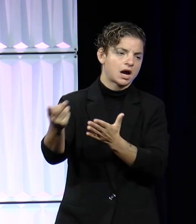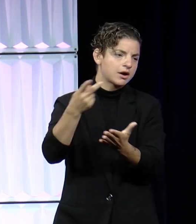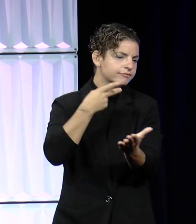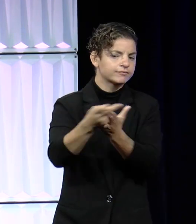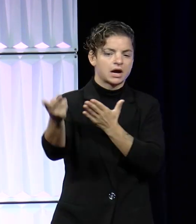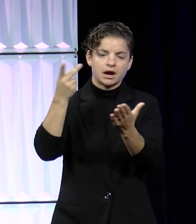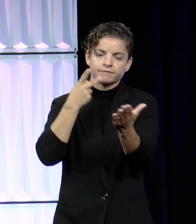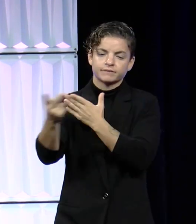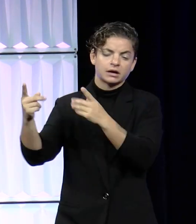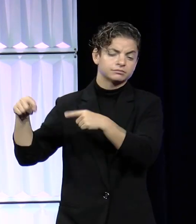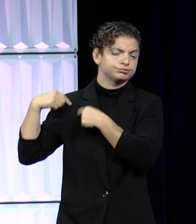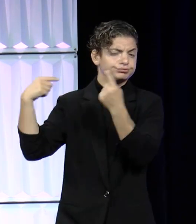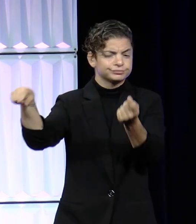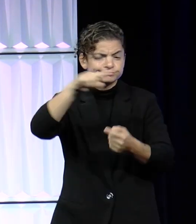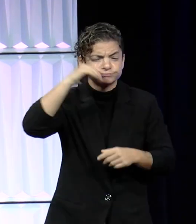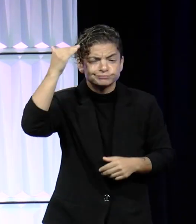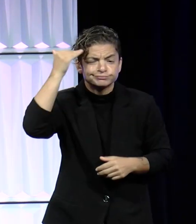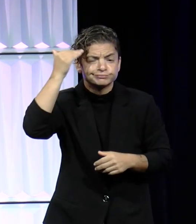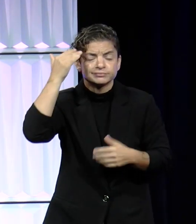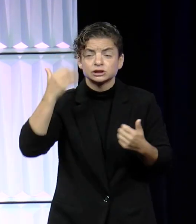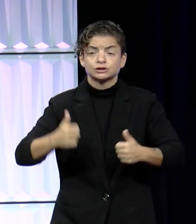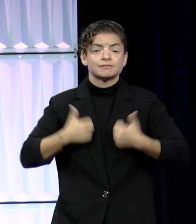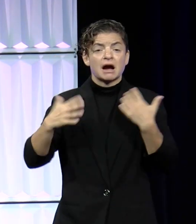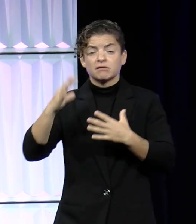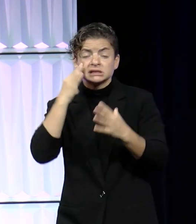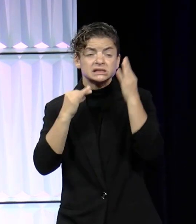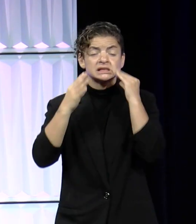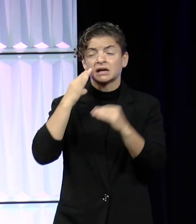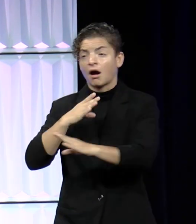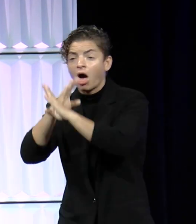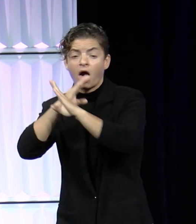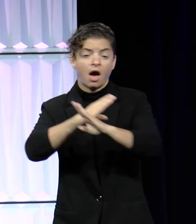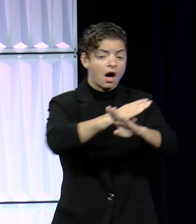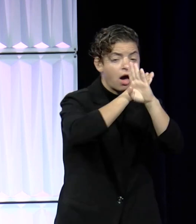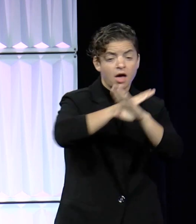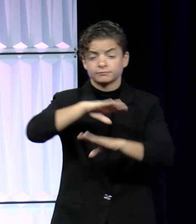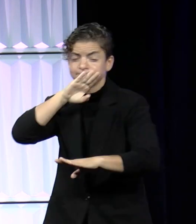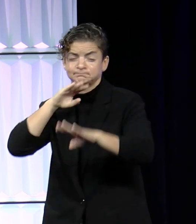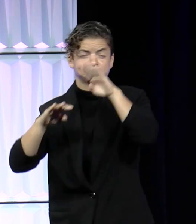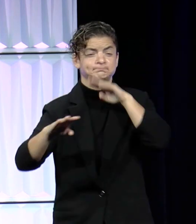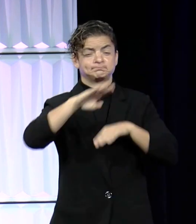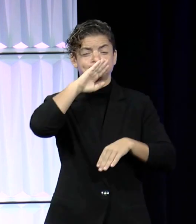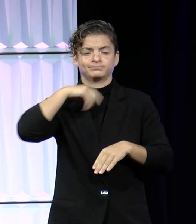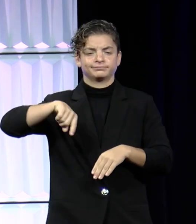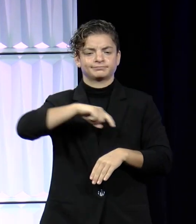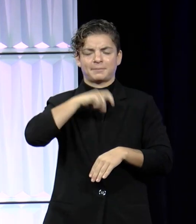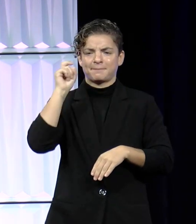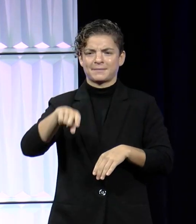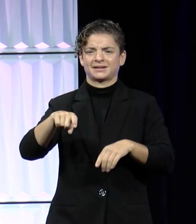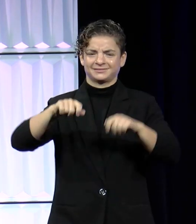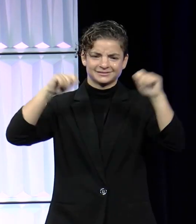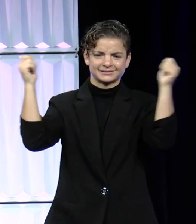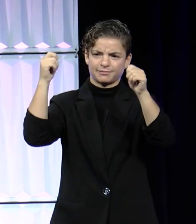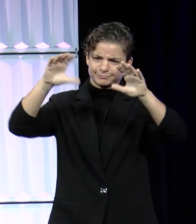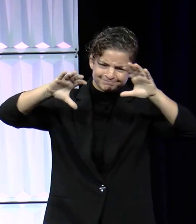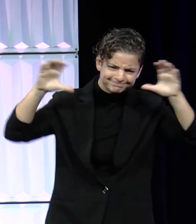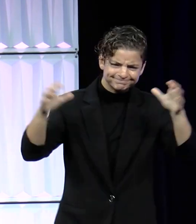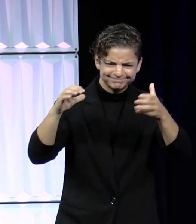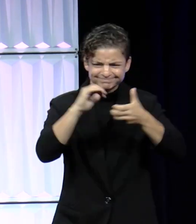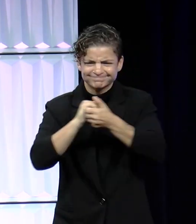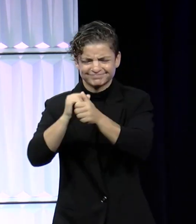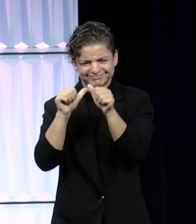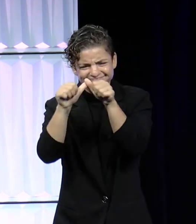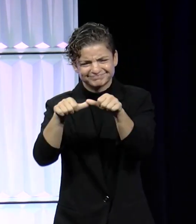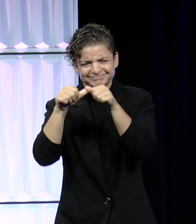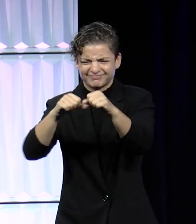justice. So that means we've got to celebrate together, we've got to fight together. And there's a